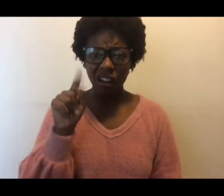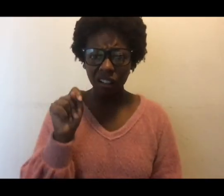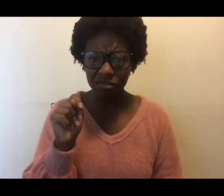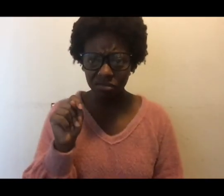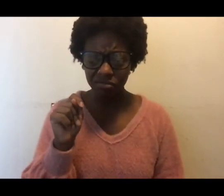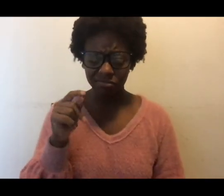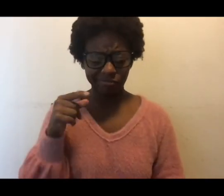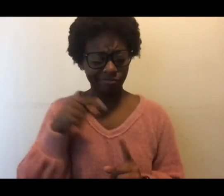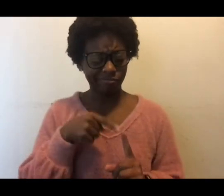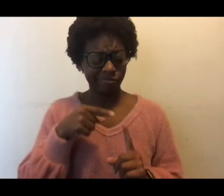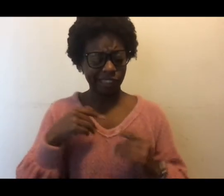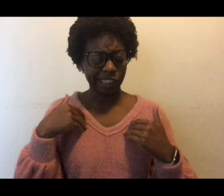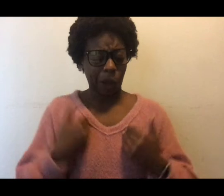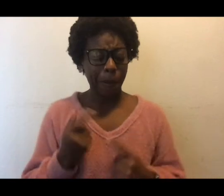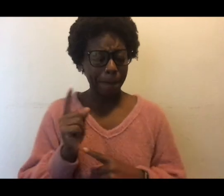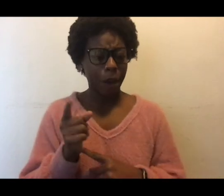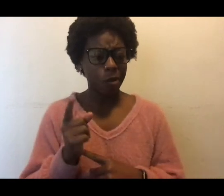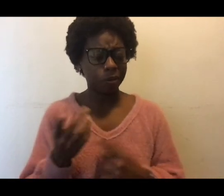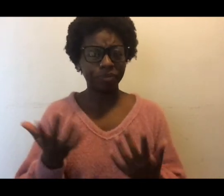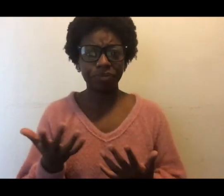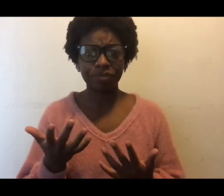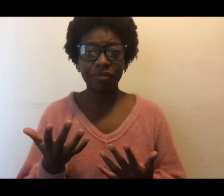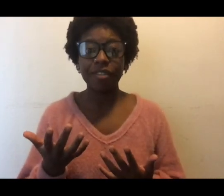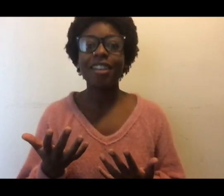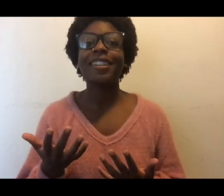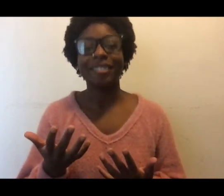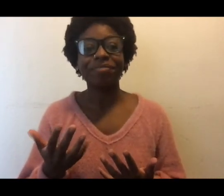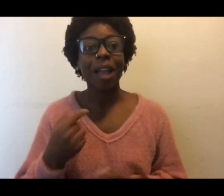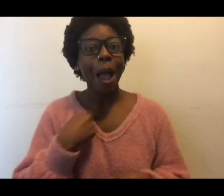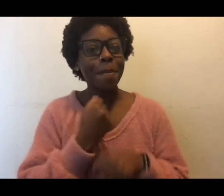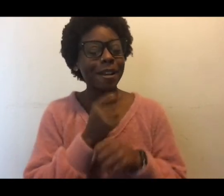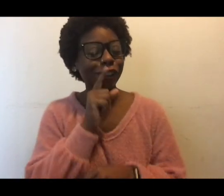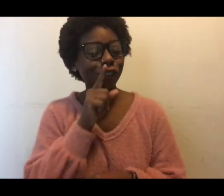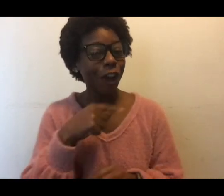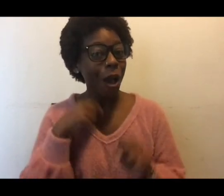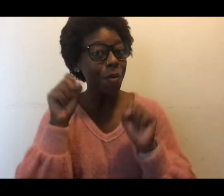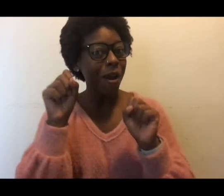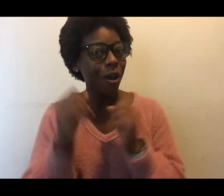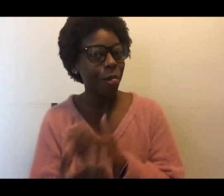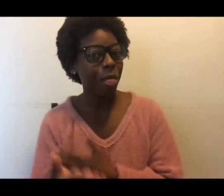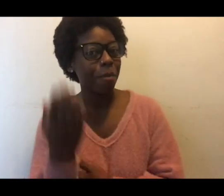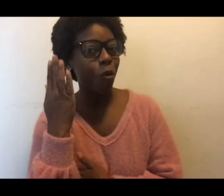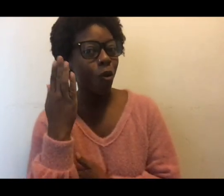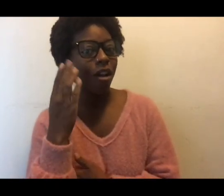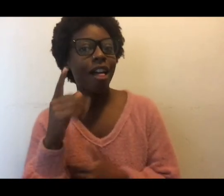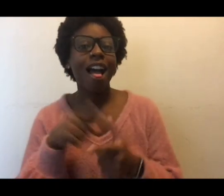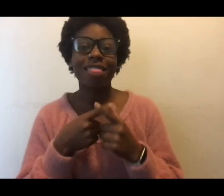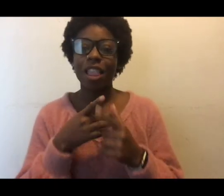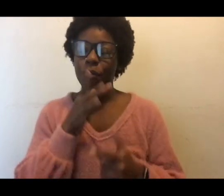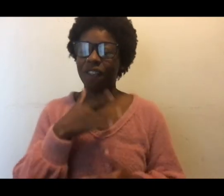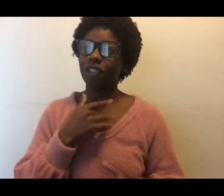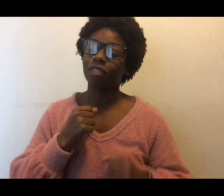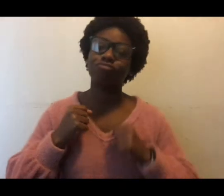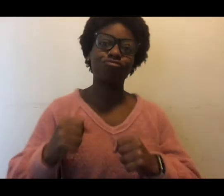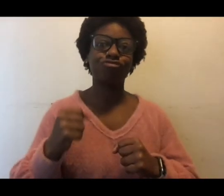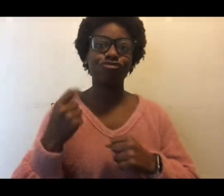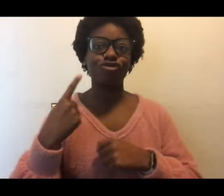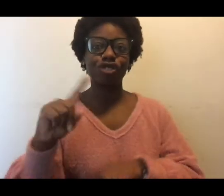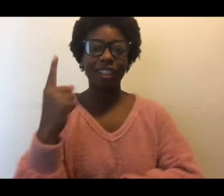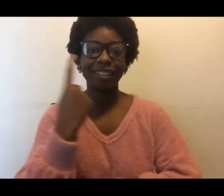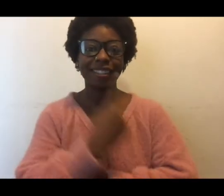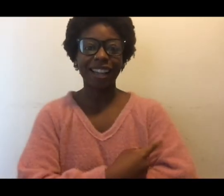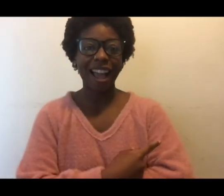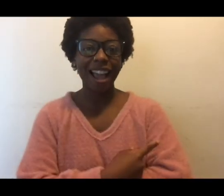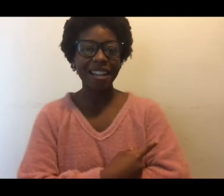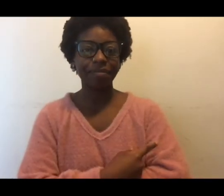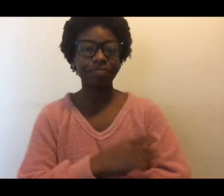take care of my halt or tired moments, I make sure that I exercise in the mornings. That way I'm feeling more sharp during the